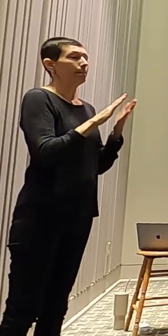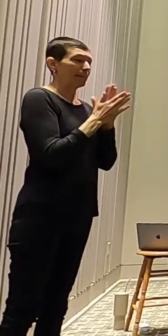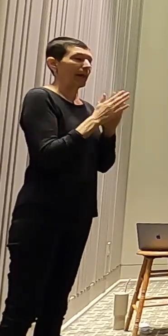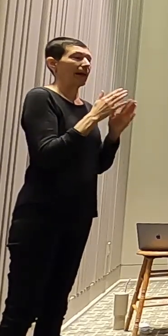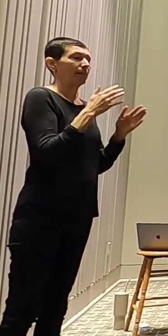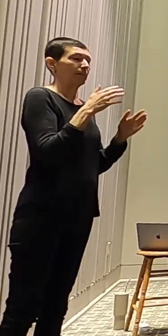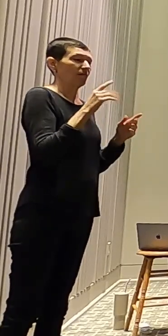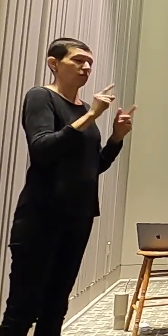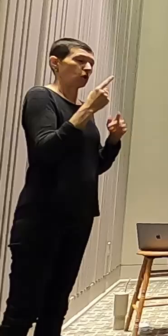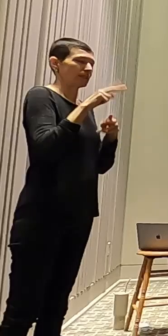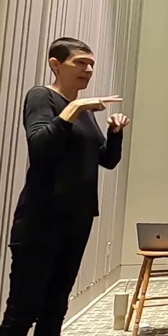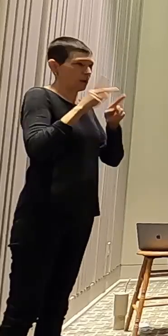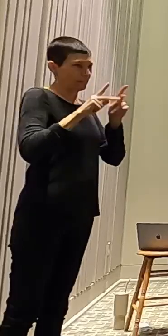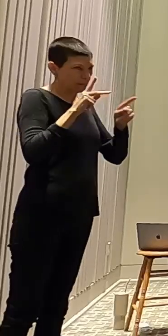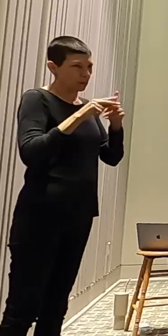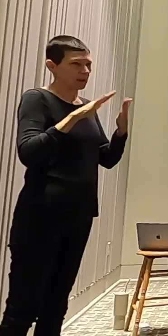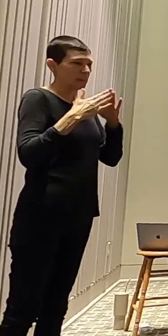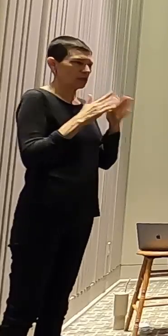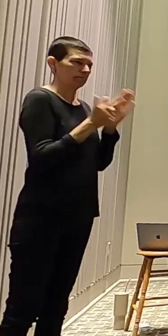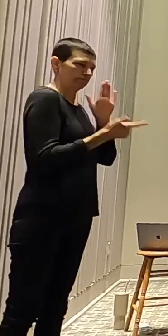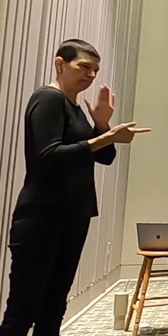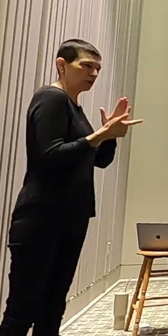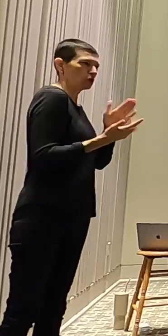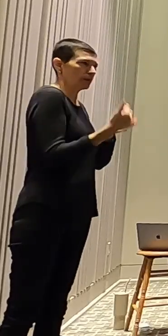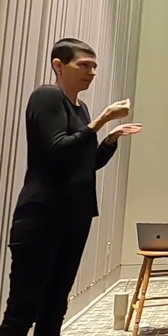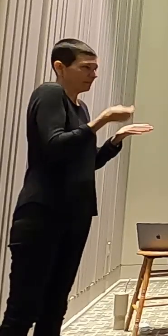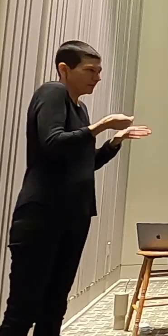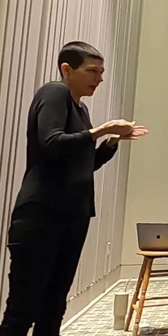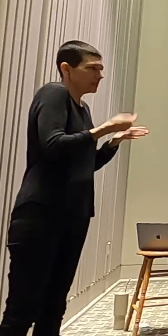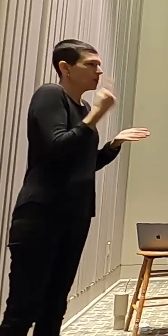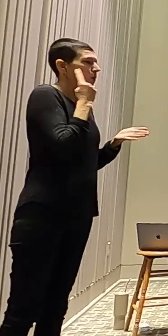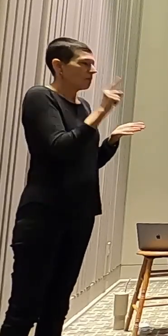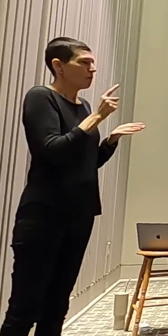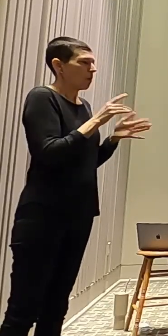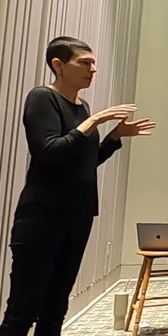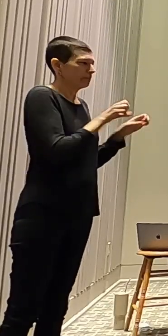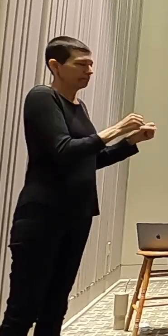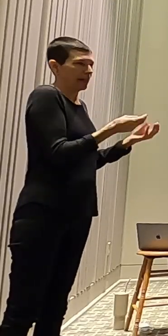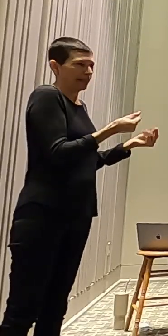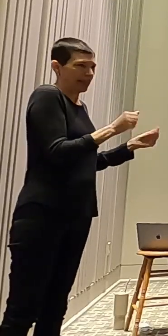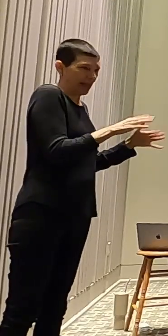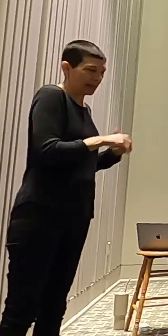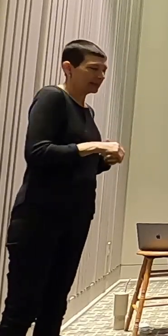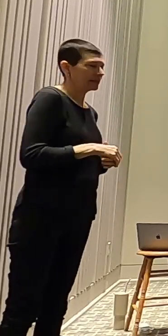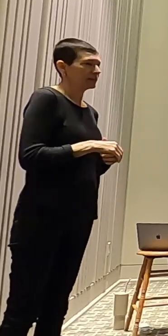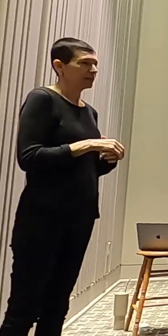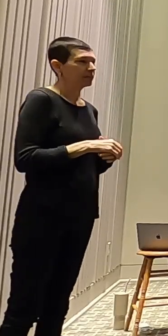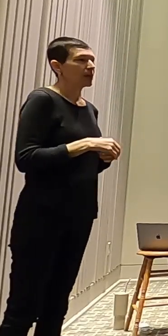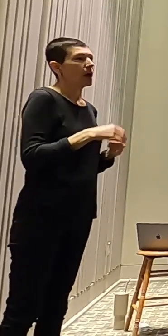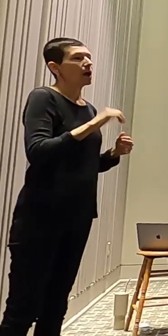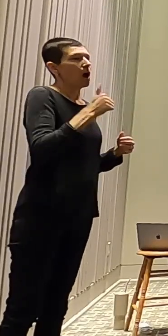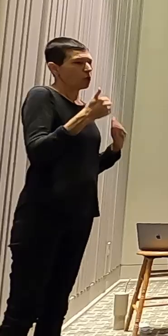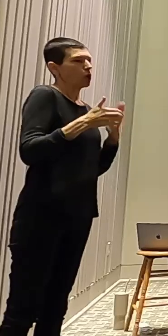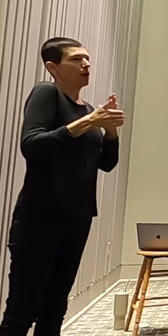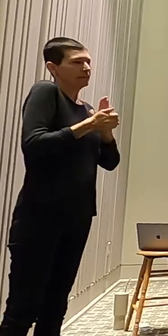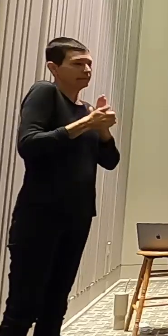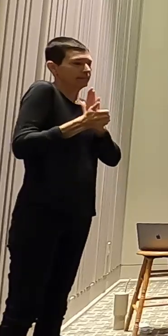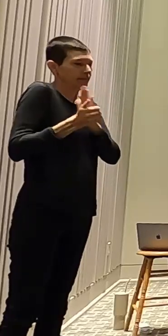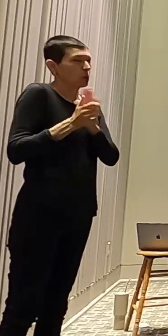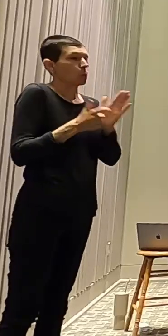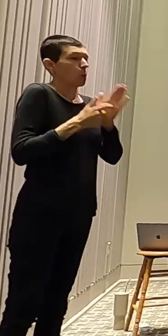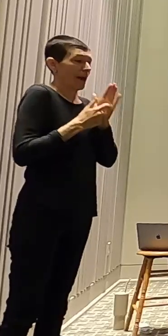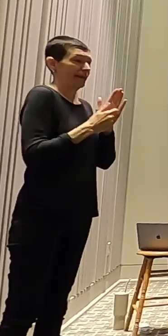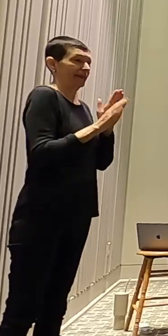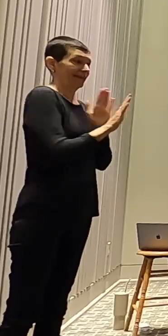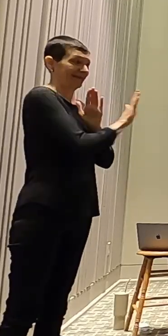Nations people and communities to solicit funds for the pursuit of a land claim, and subsequent amendments required First Nation